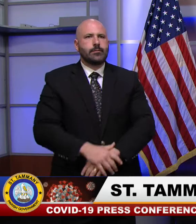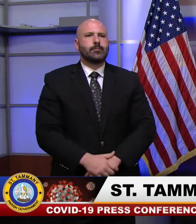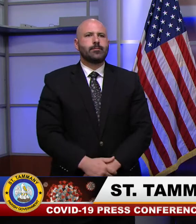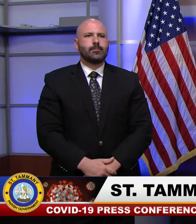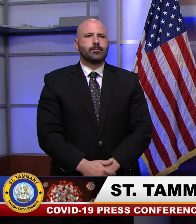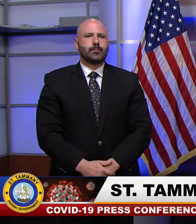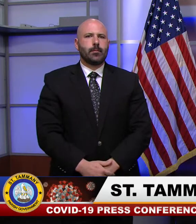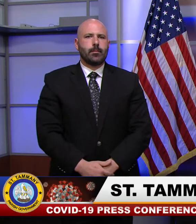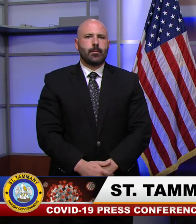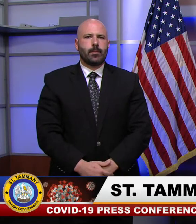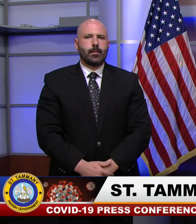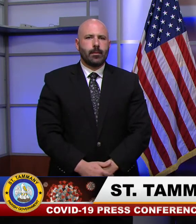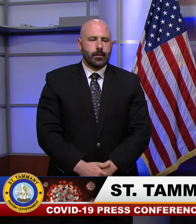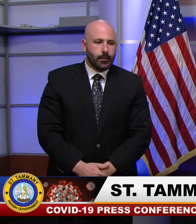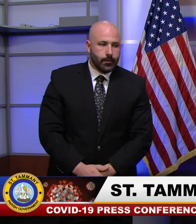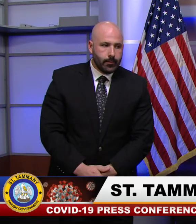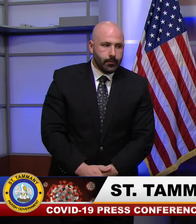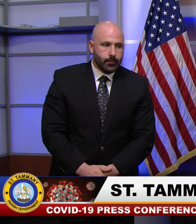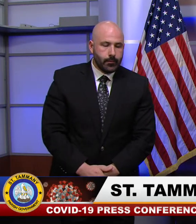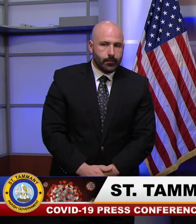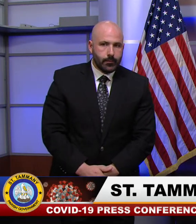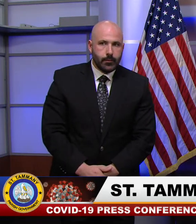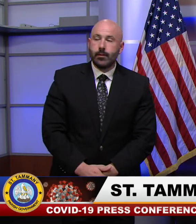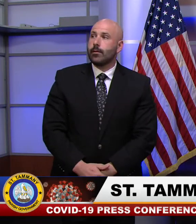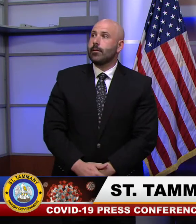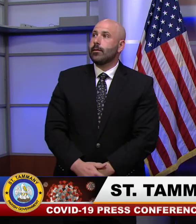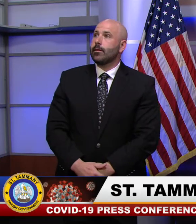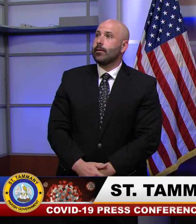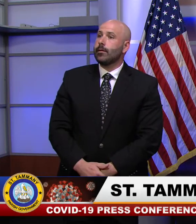Mike, Hey, do you have Mike. any Sorry.